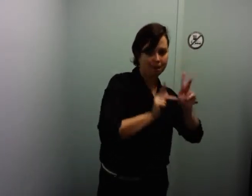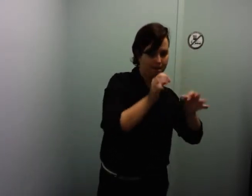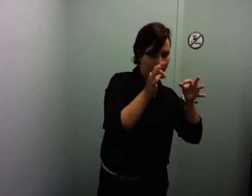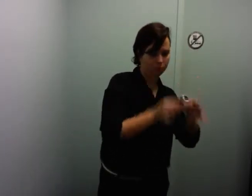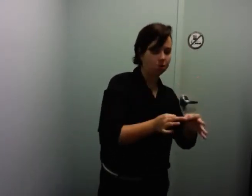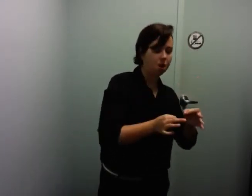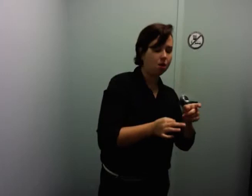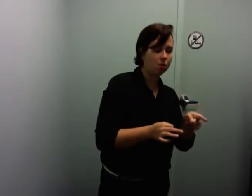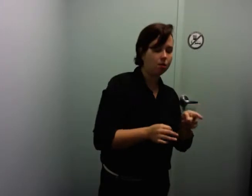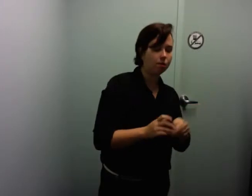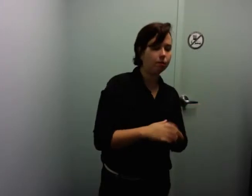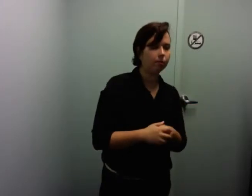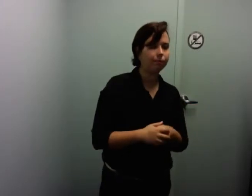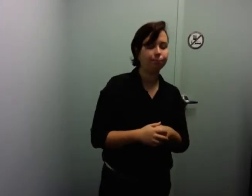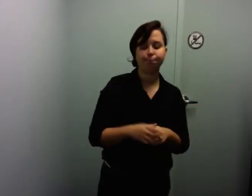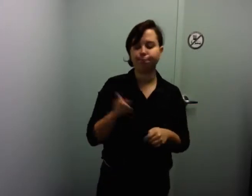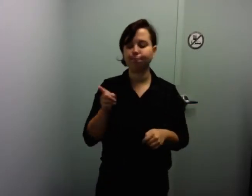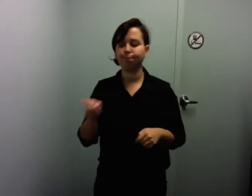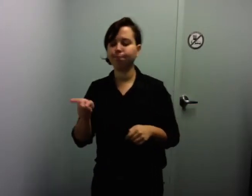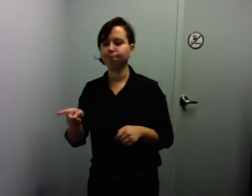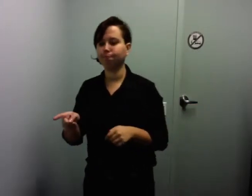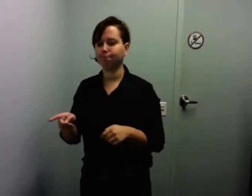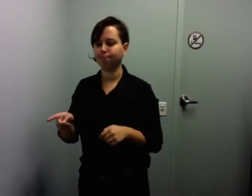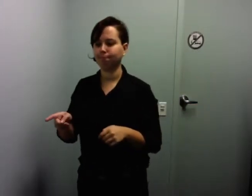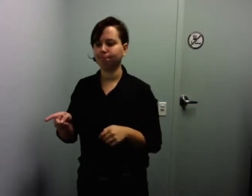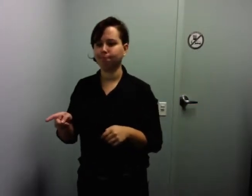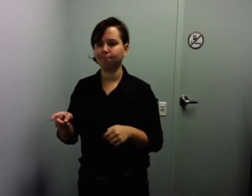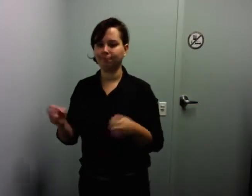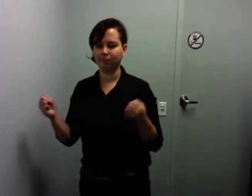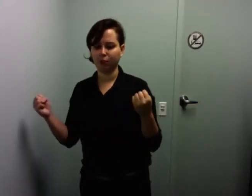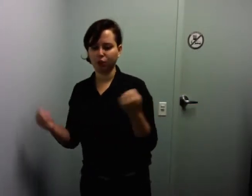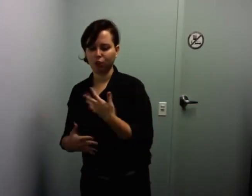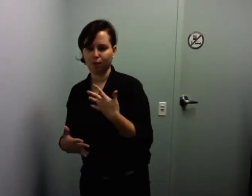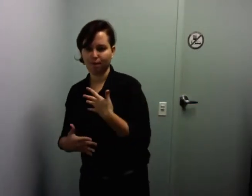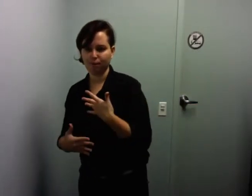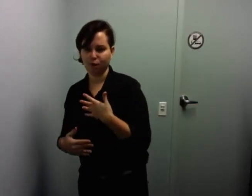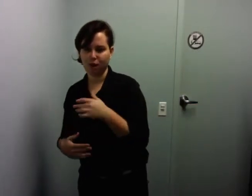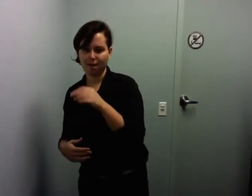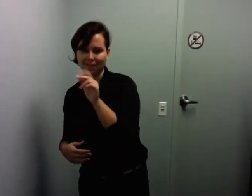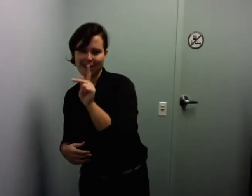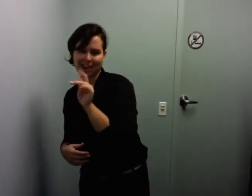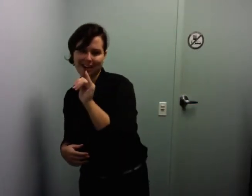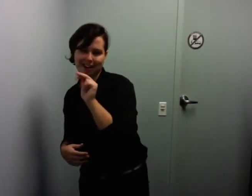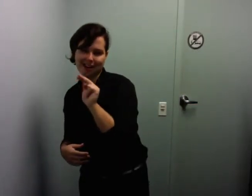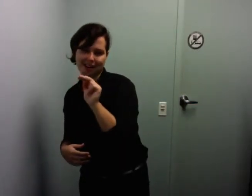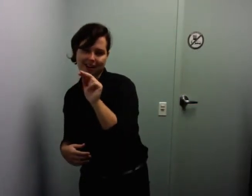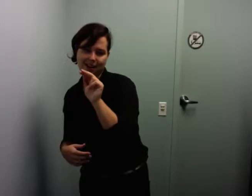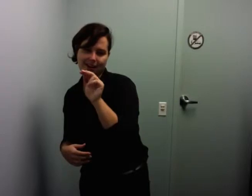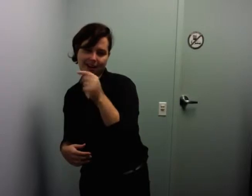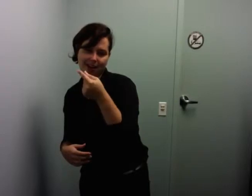Hamilton was afraid of what he called king mob, meaning ordinary